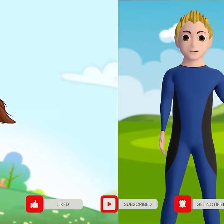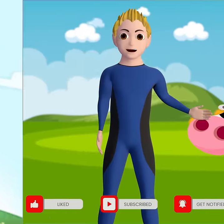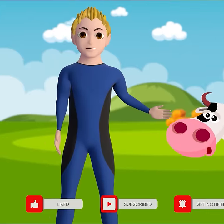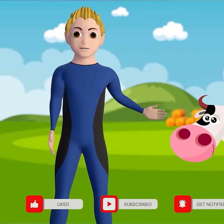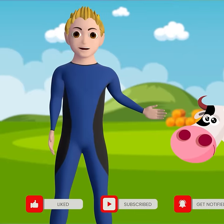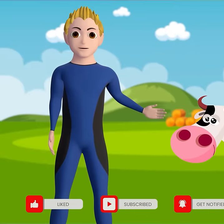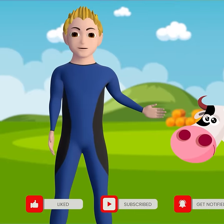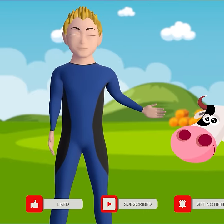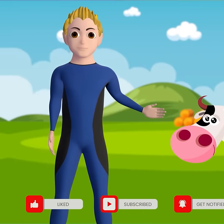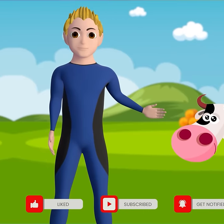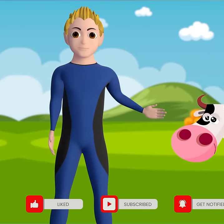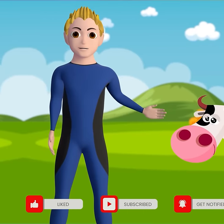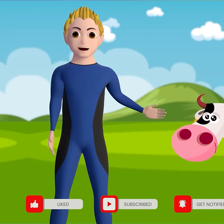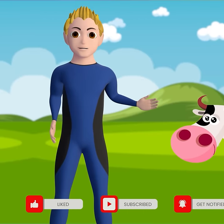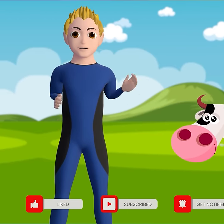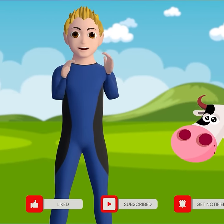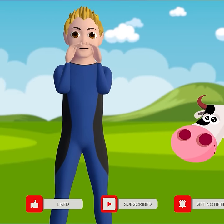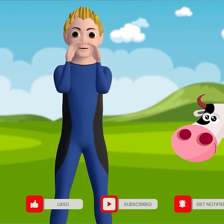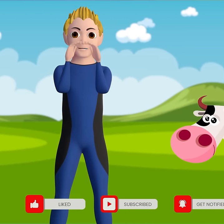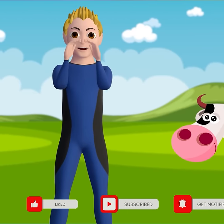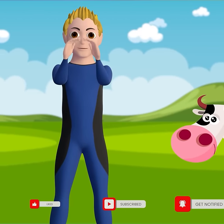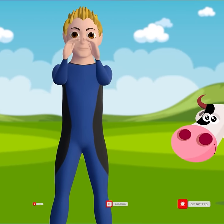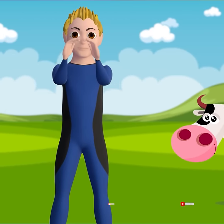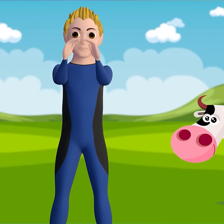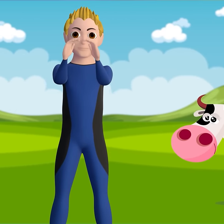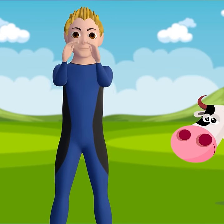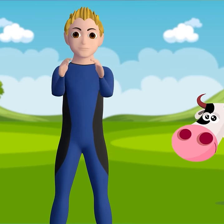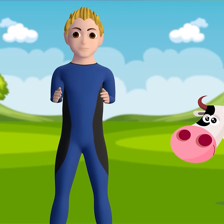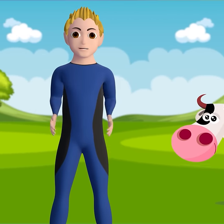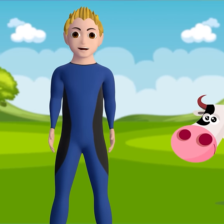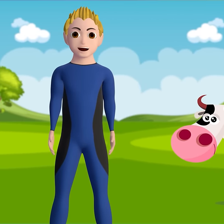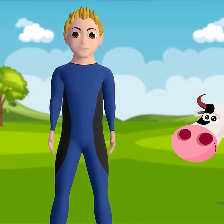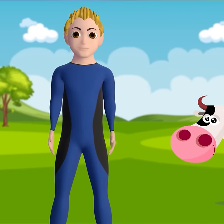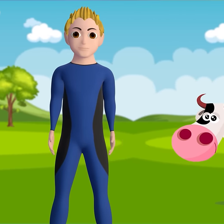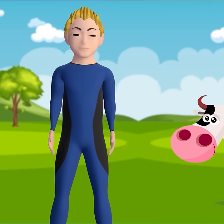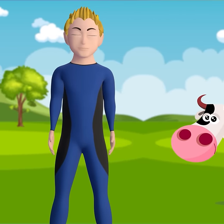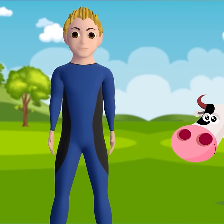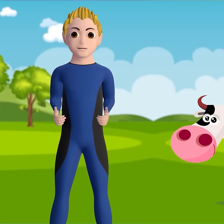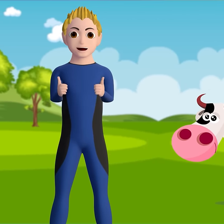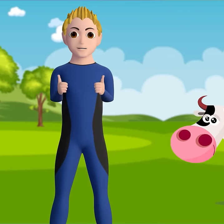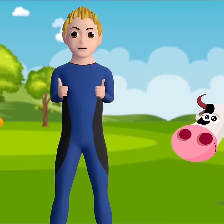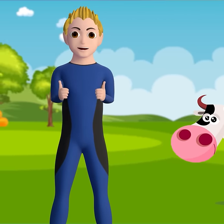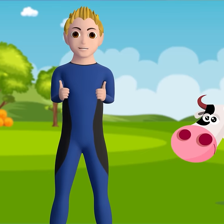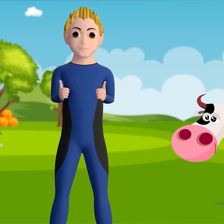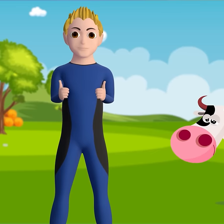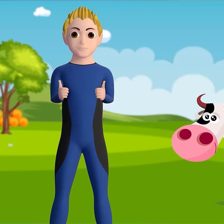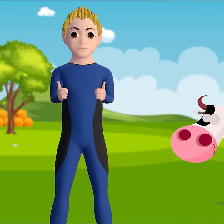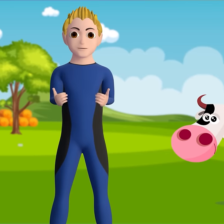Here's a cow. Can you say cow? Cow. Awesome. What